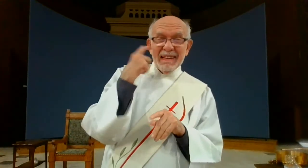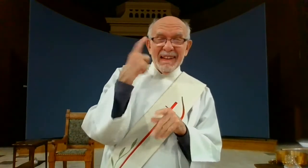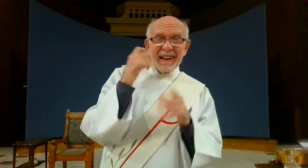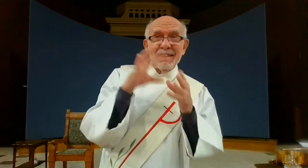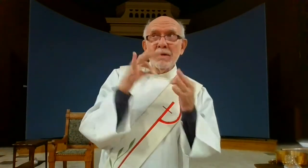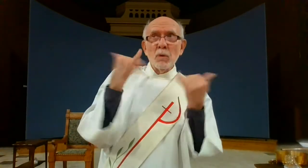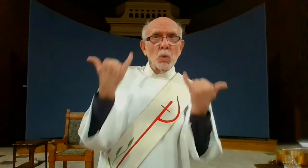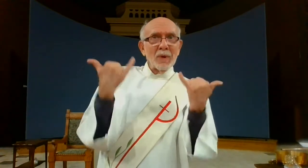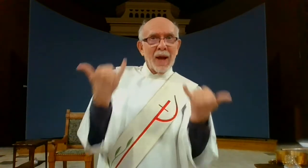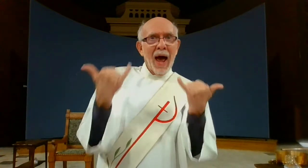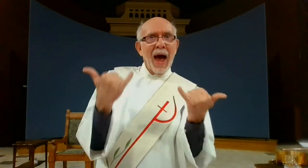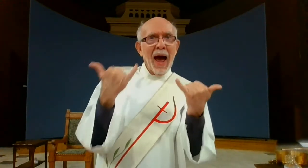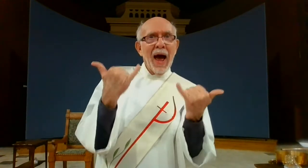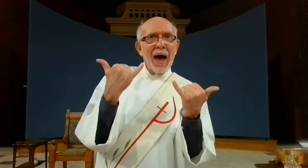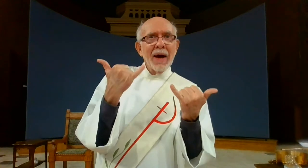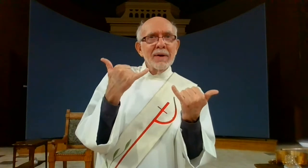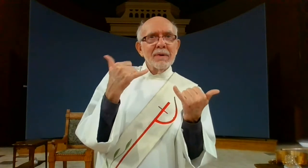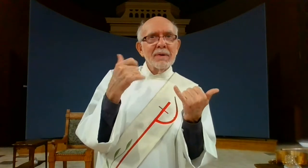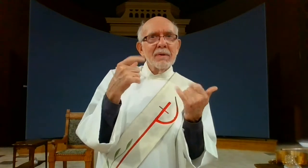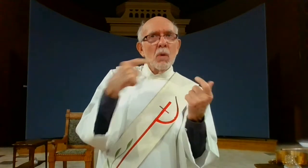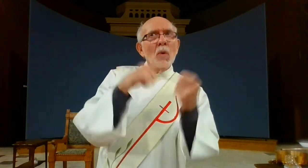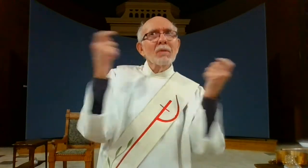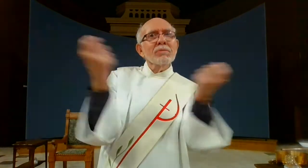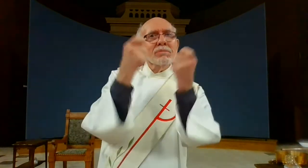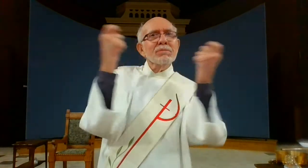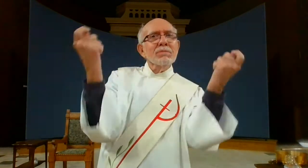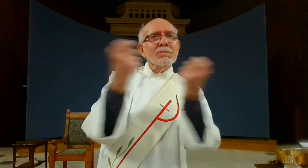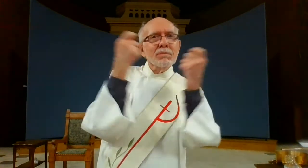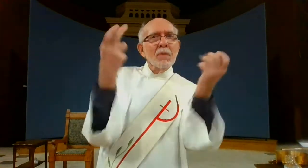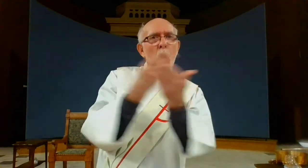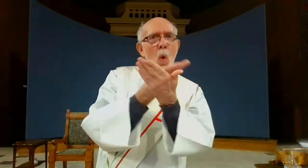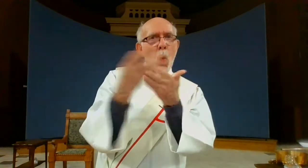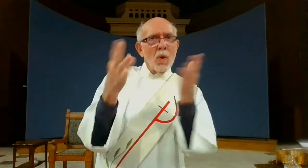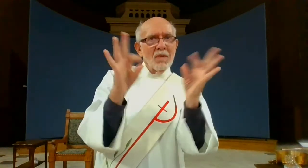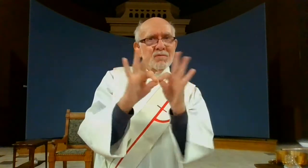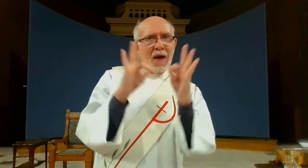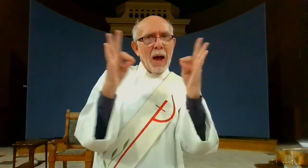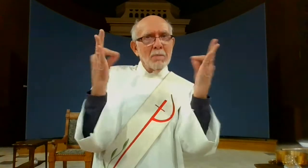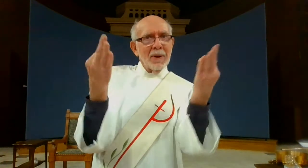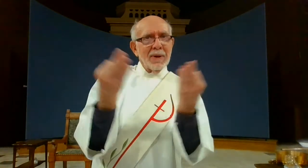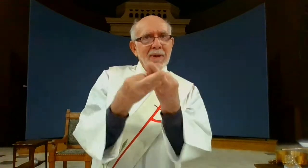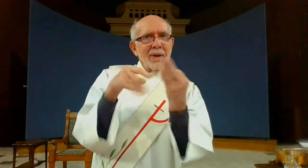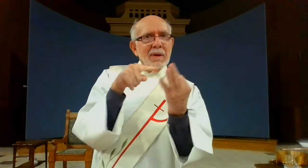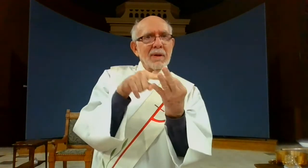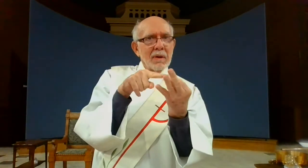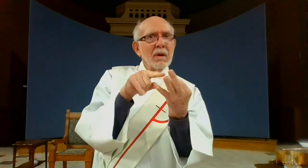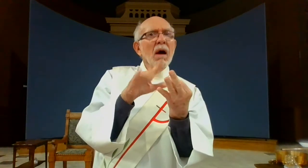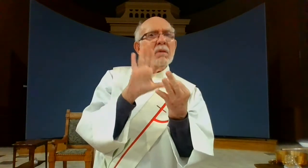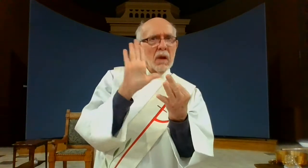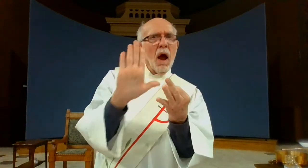So earlier, Father Ray said, today we celebrate the Holy Family.